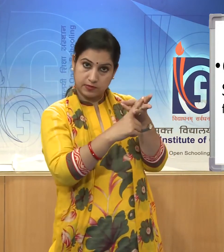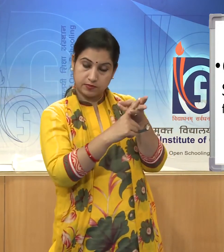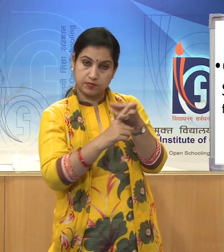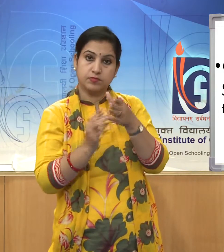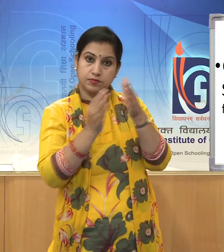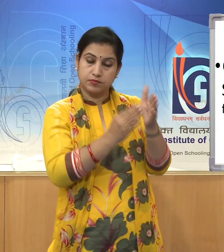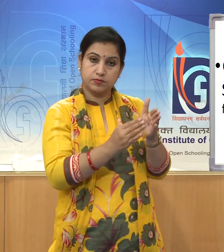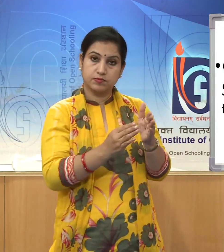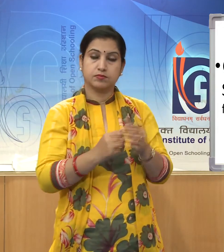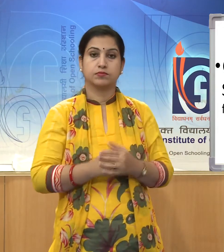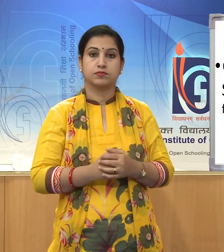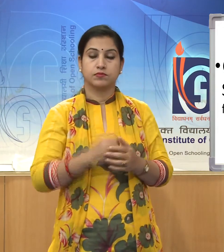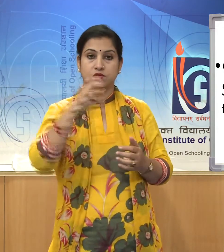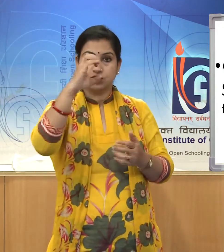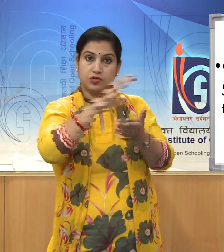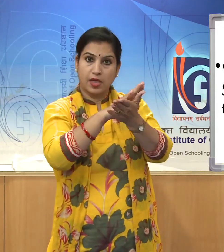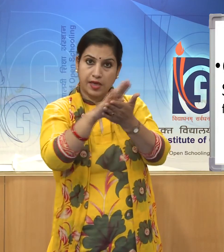de Chirico,